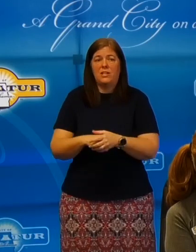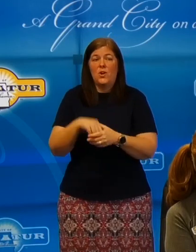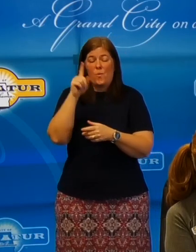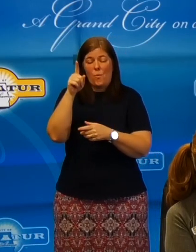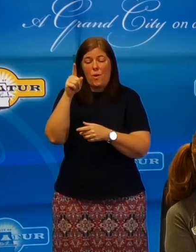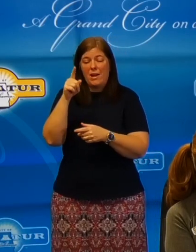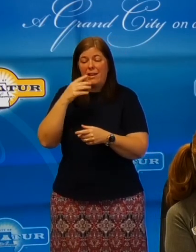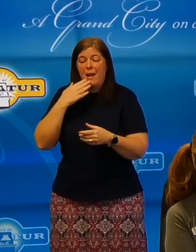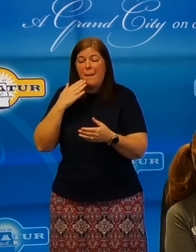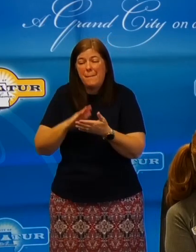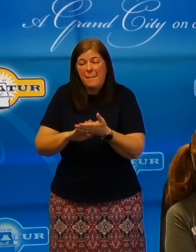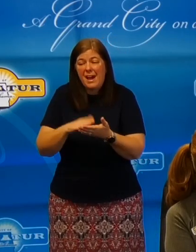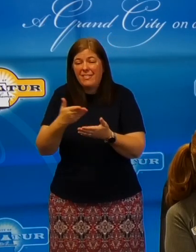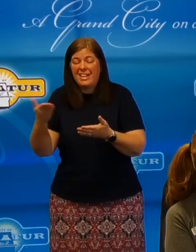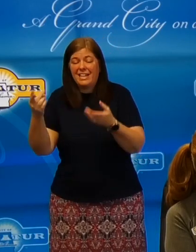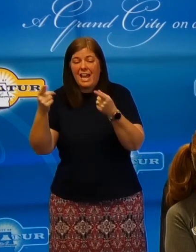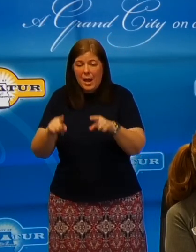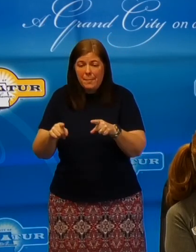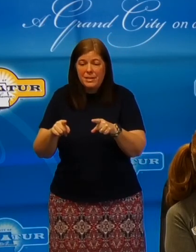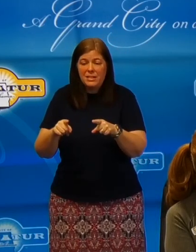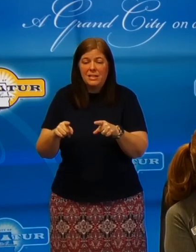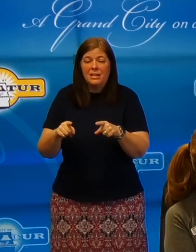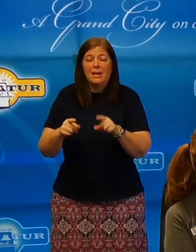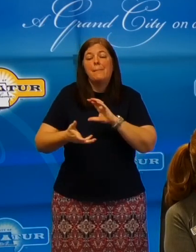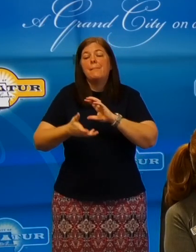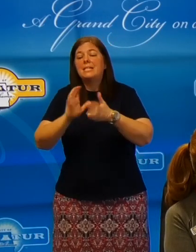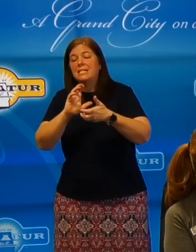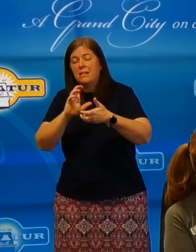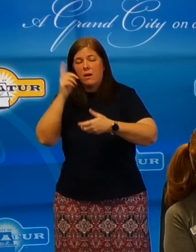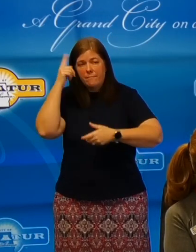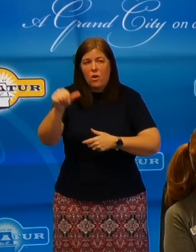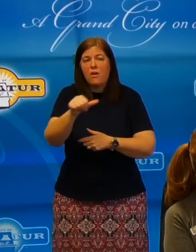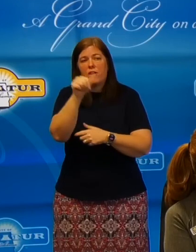is unfortunate, but this virus is very